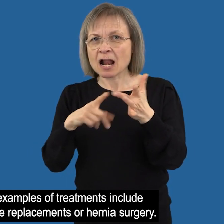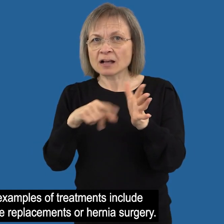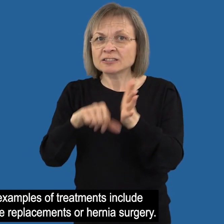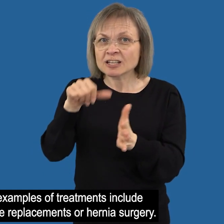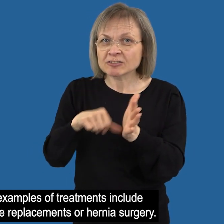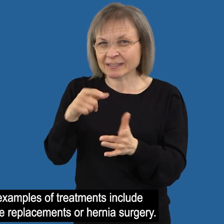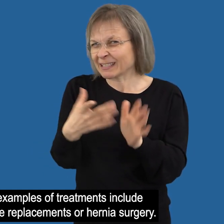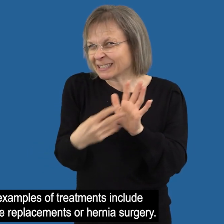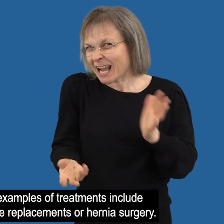surgery.